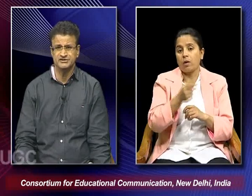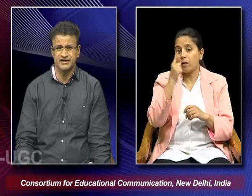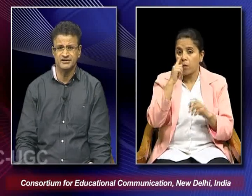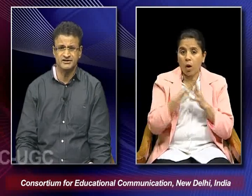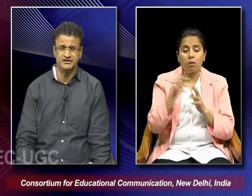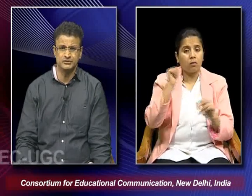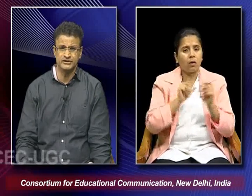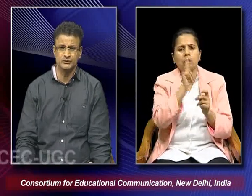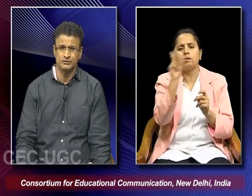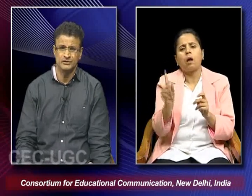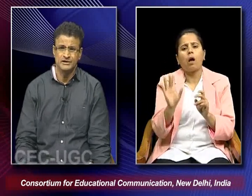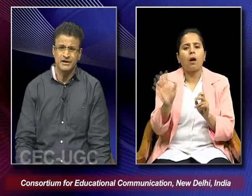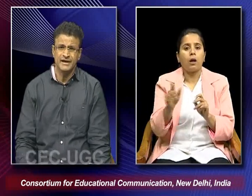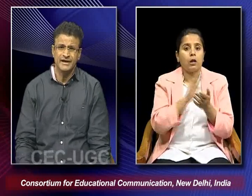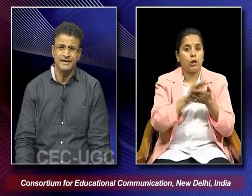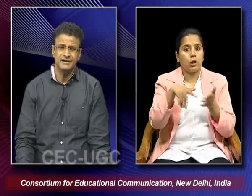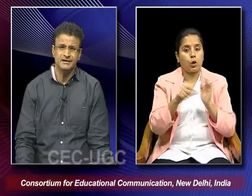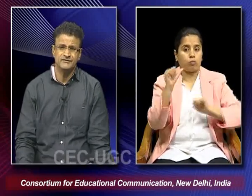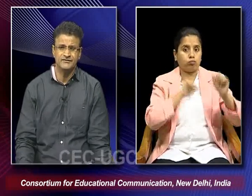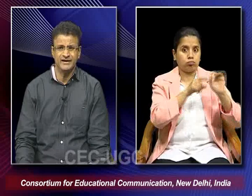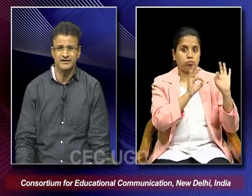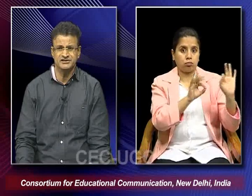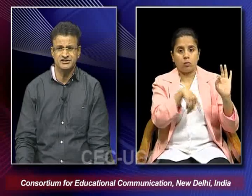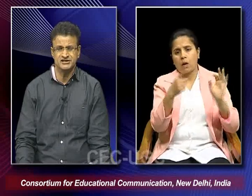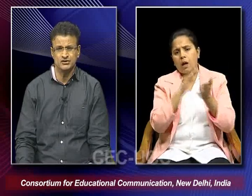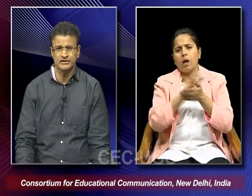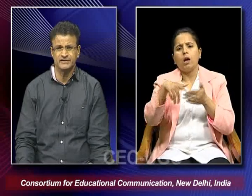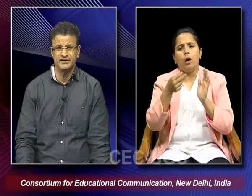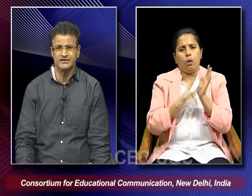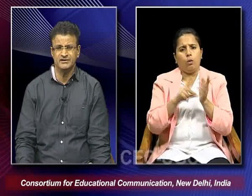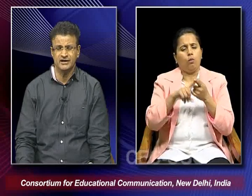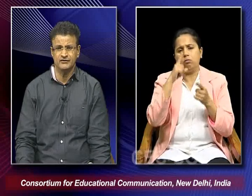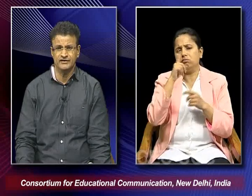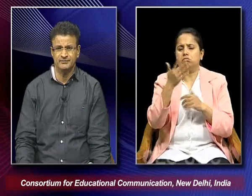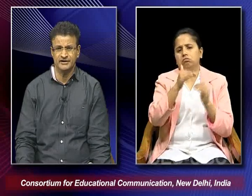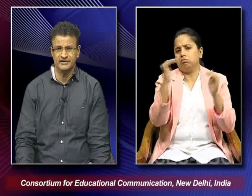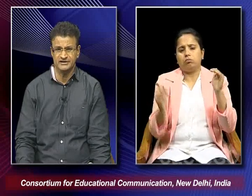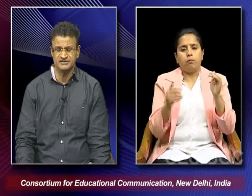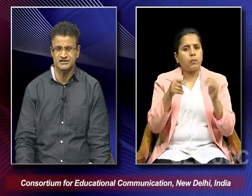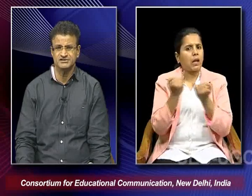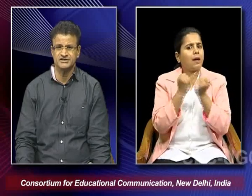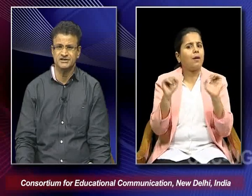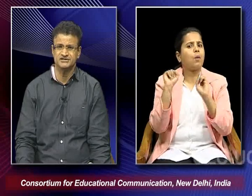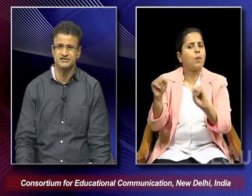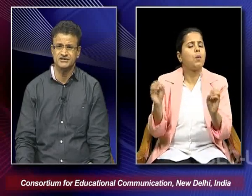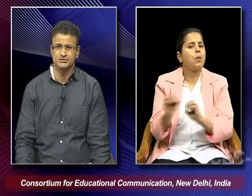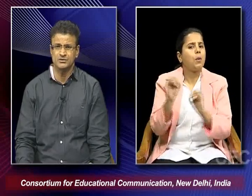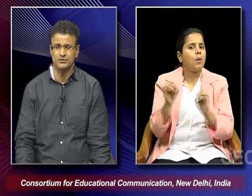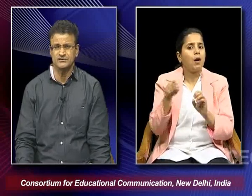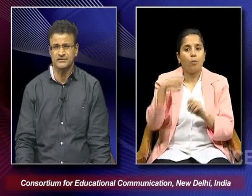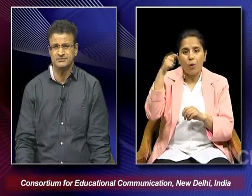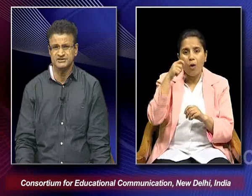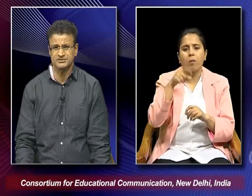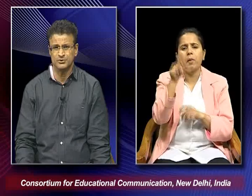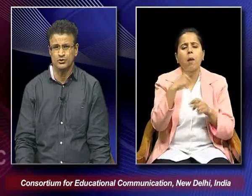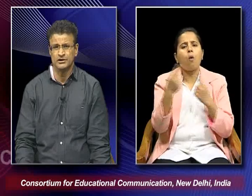is secondary to hero, and we find that she does not have any kind of independent existence, and her journey throughout the